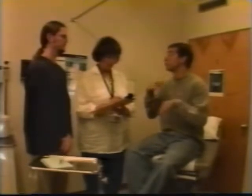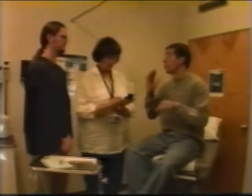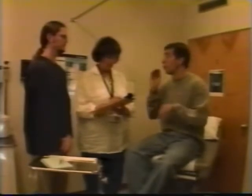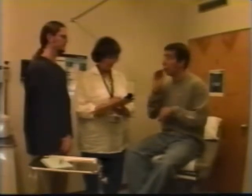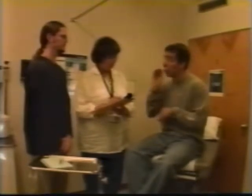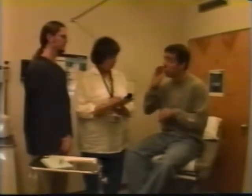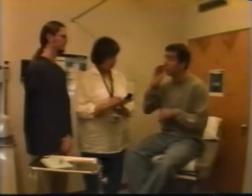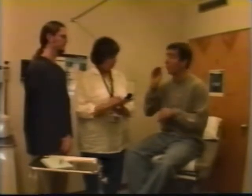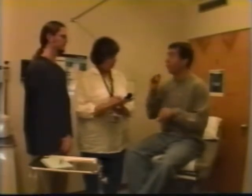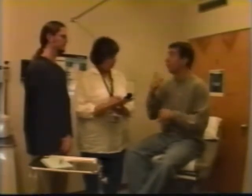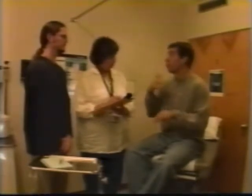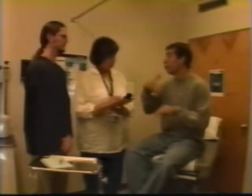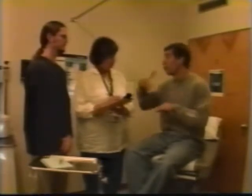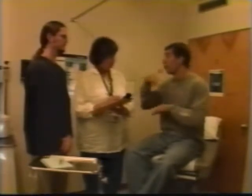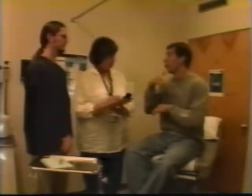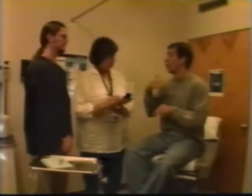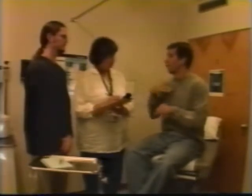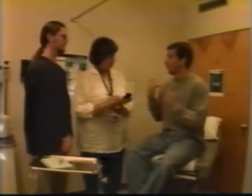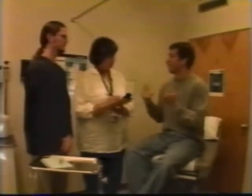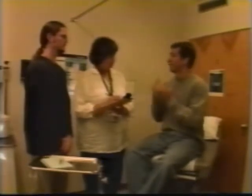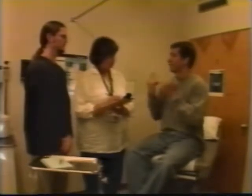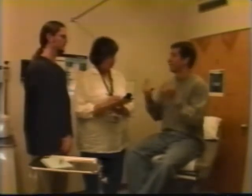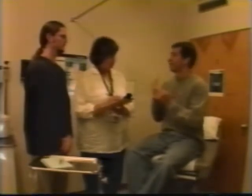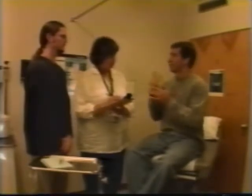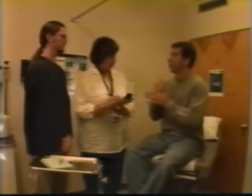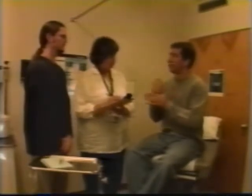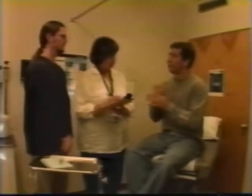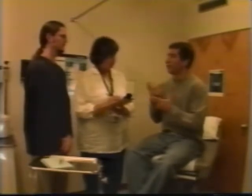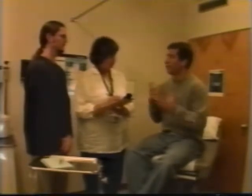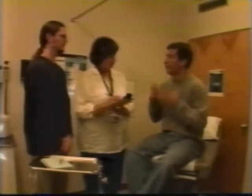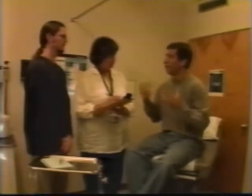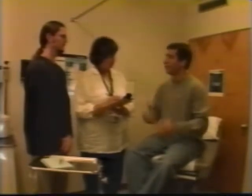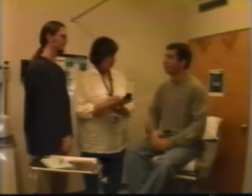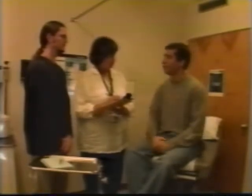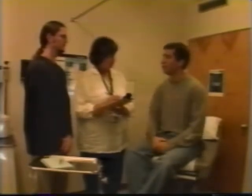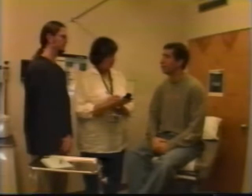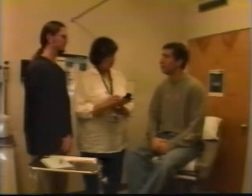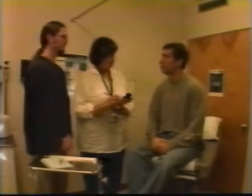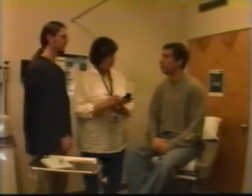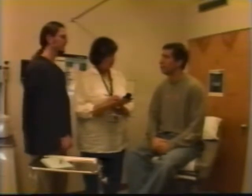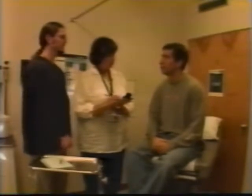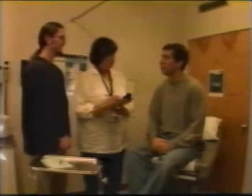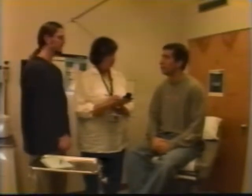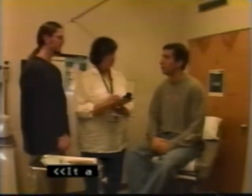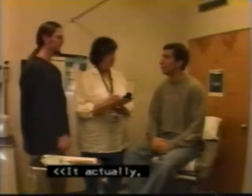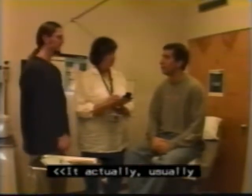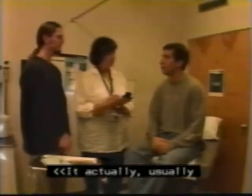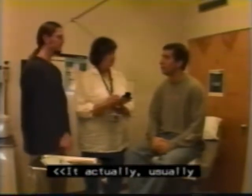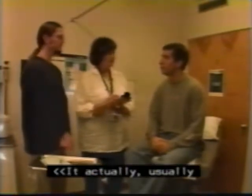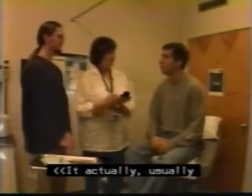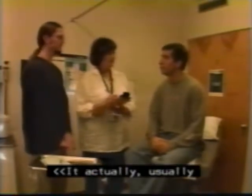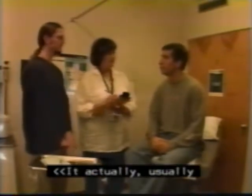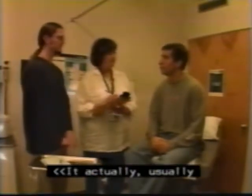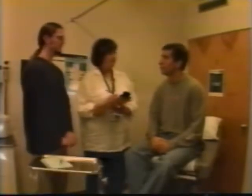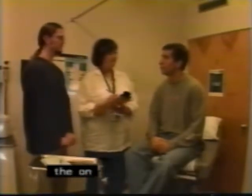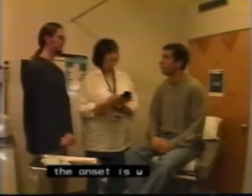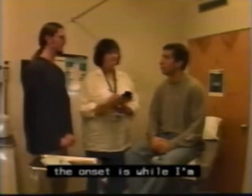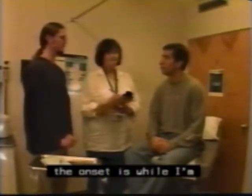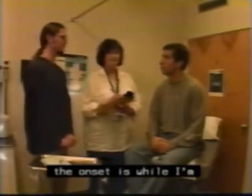You Yeah, actually, usually the onset is